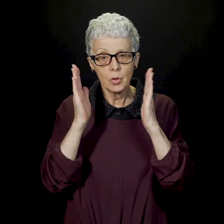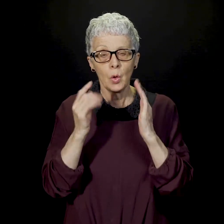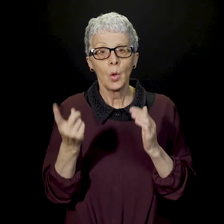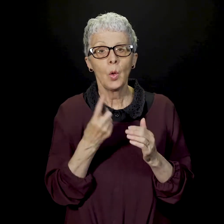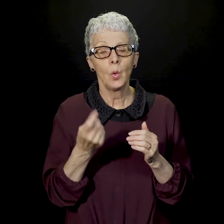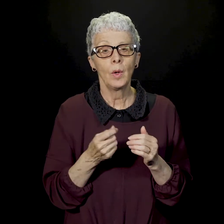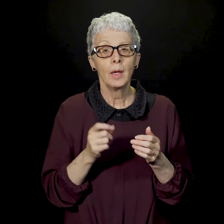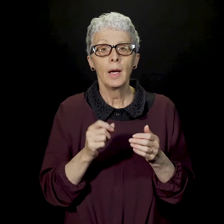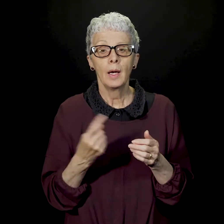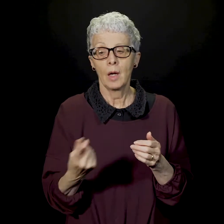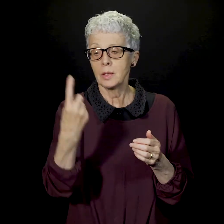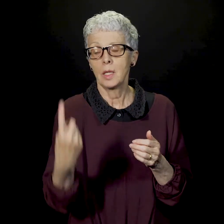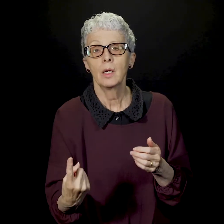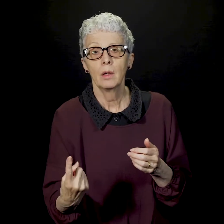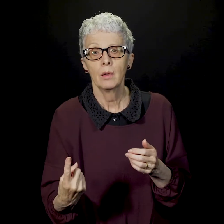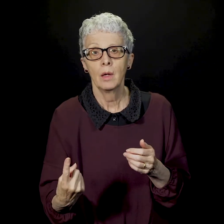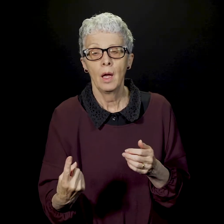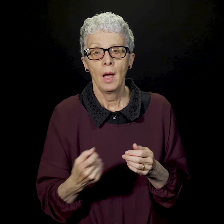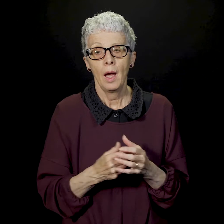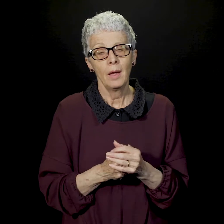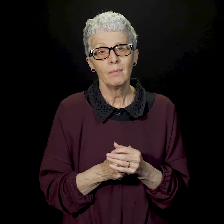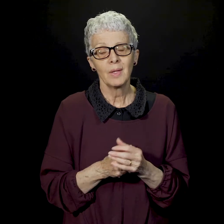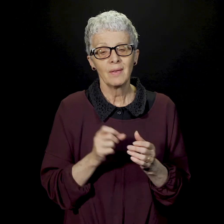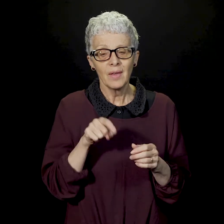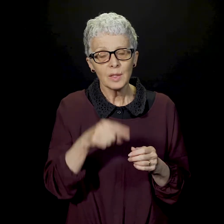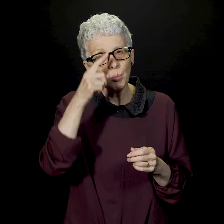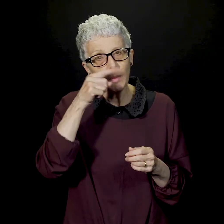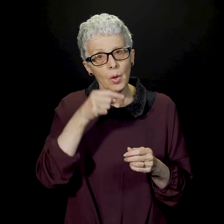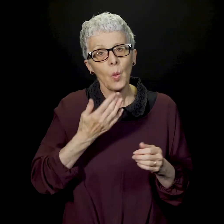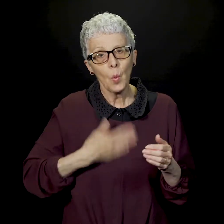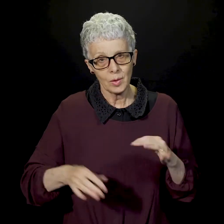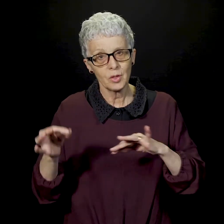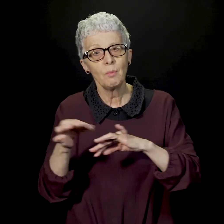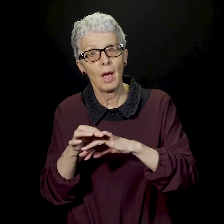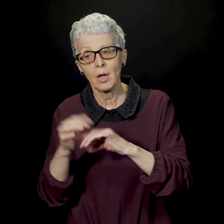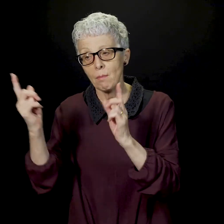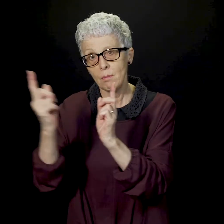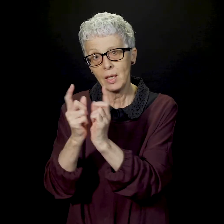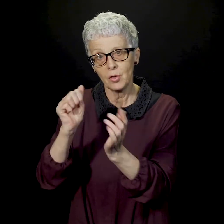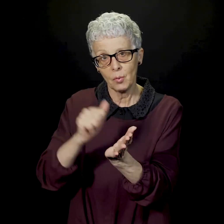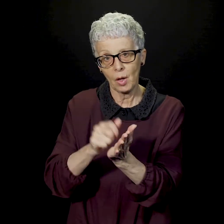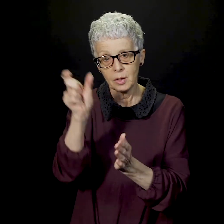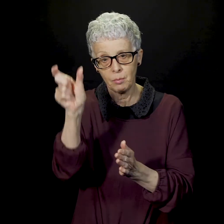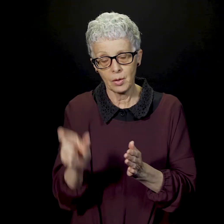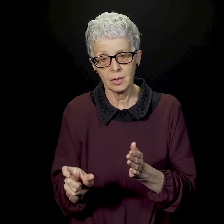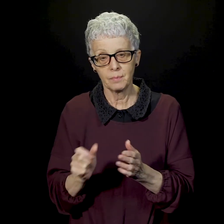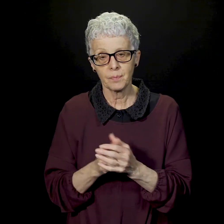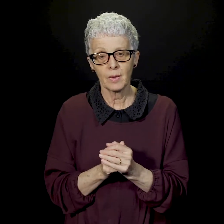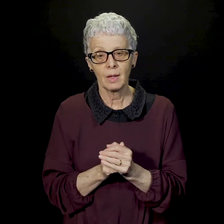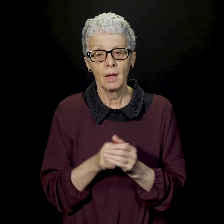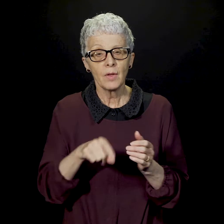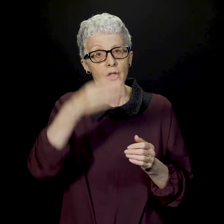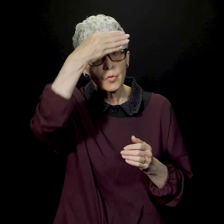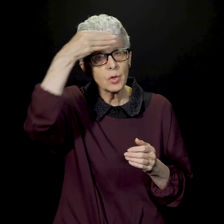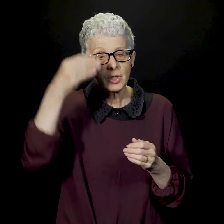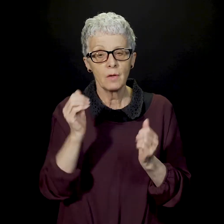single, have been single way longer than they ever imagined or anticipated for. And these Christian